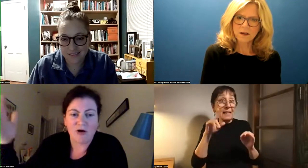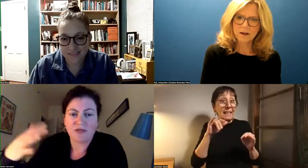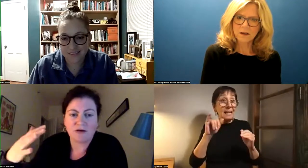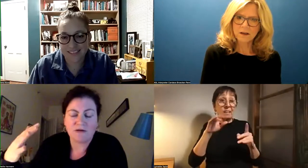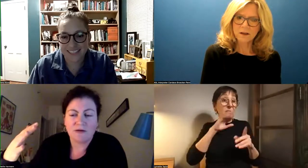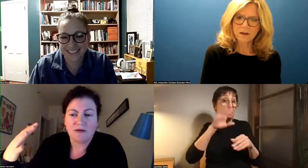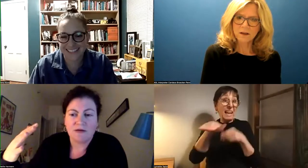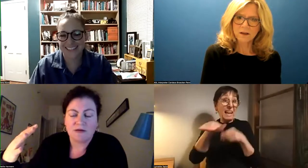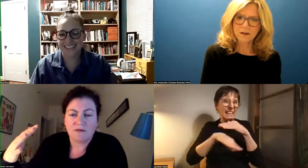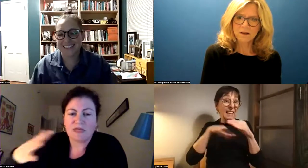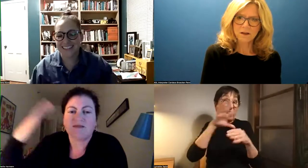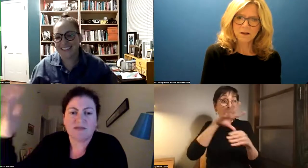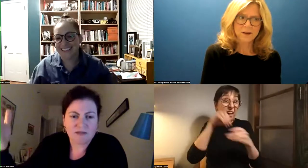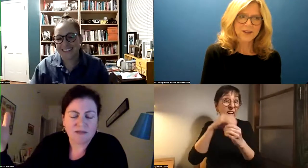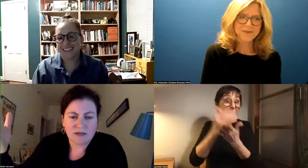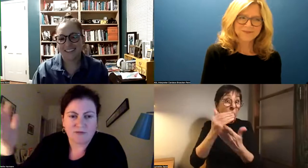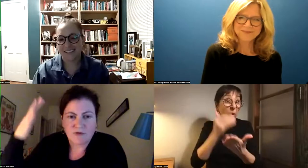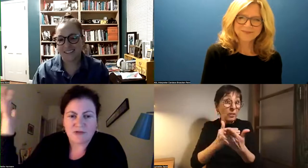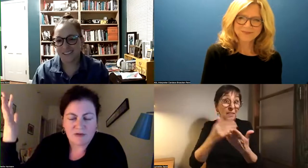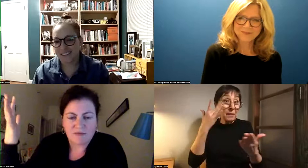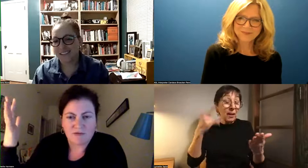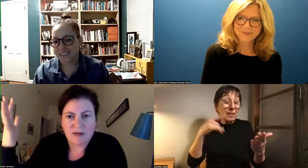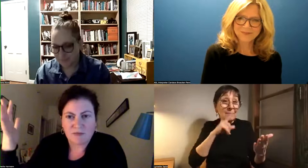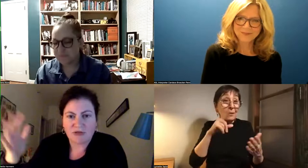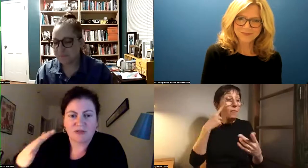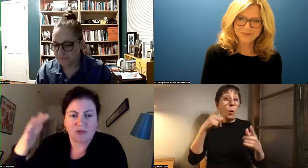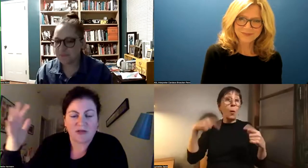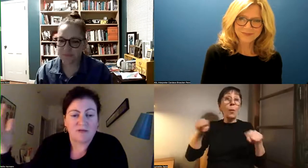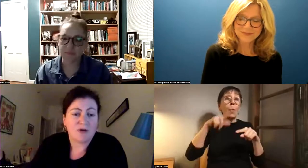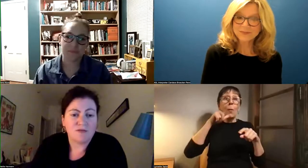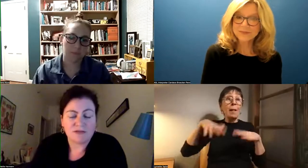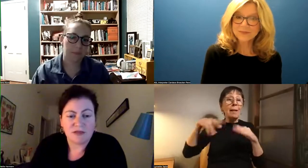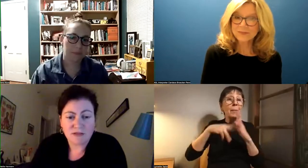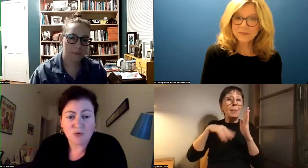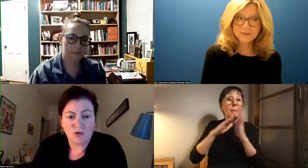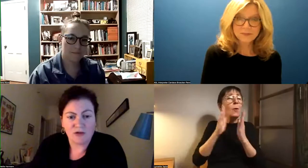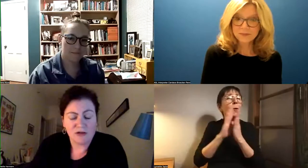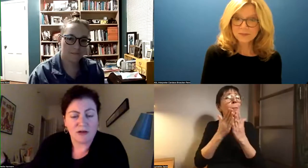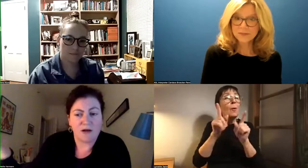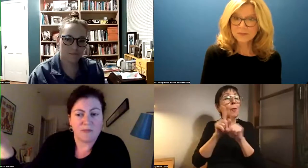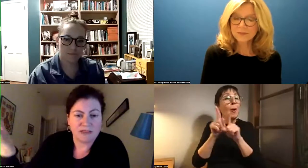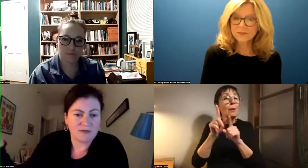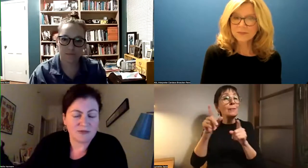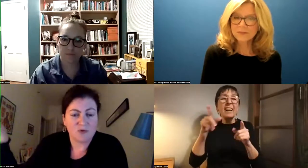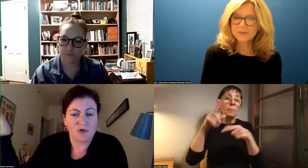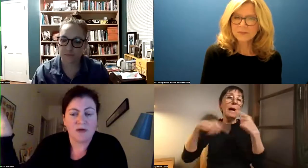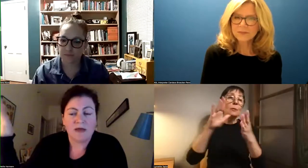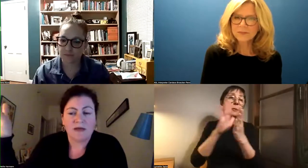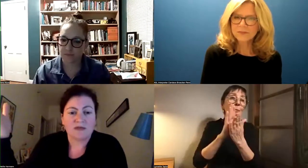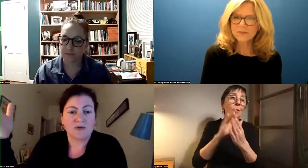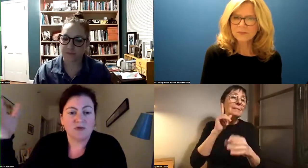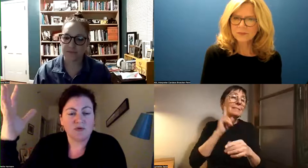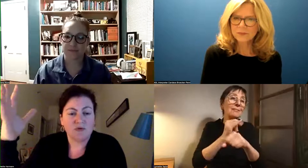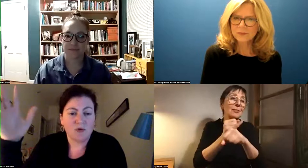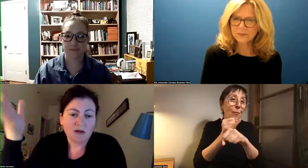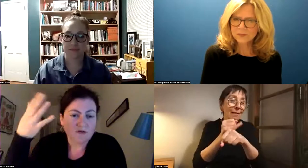have all the, because the for those who haven't read the book involves a school, a deaf school.